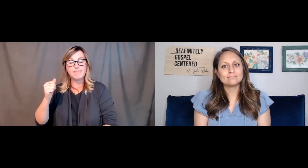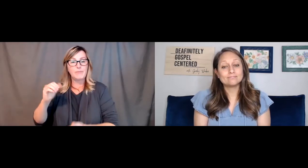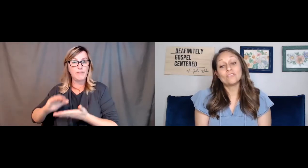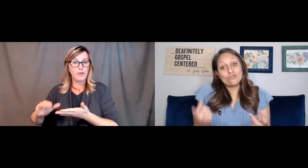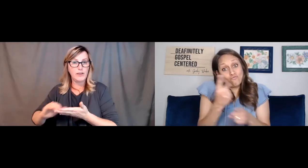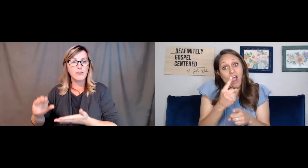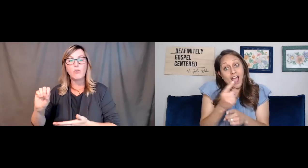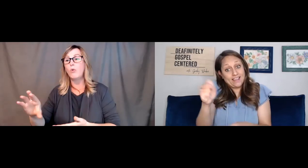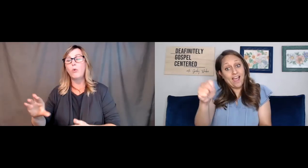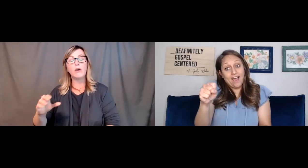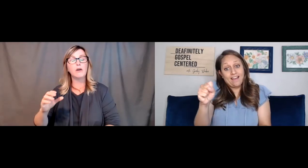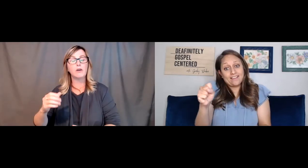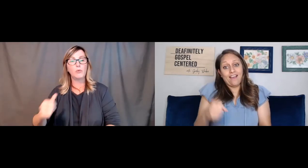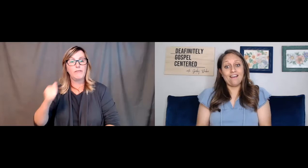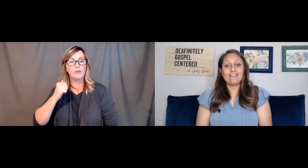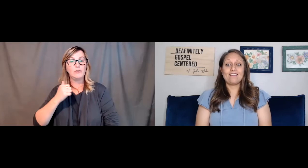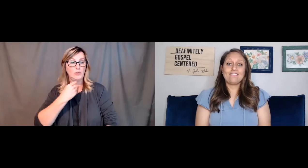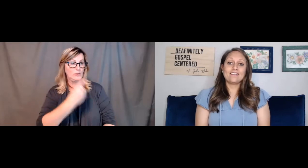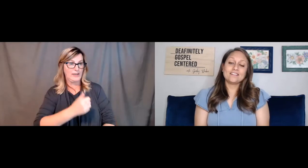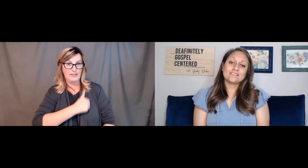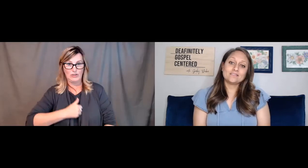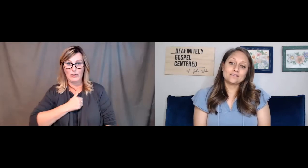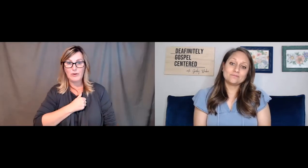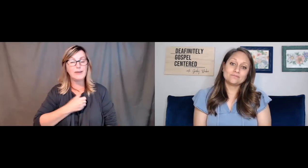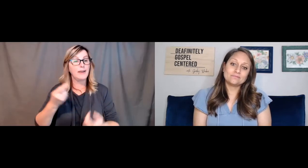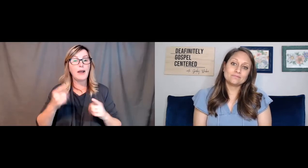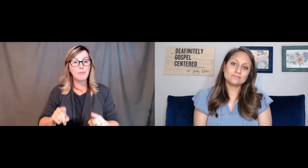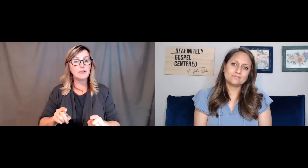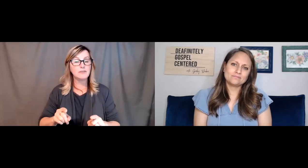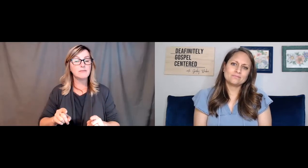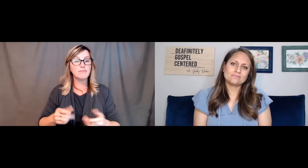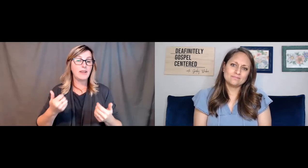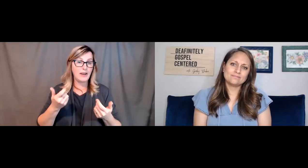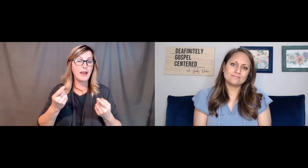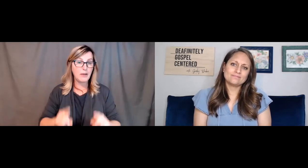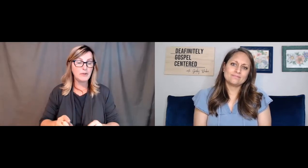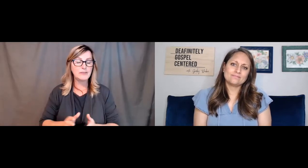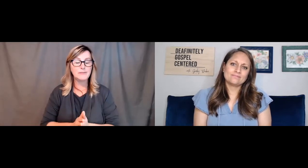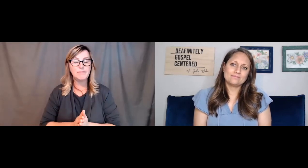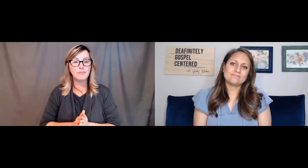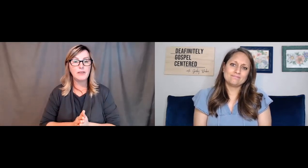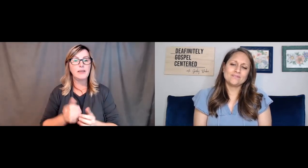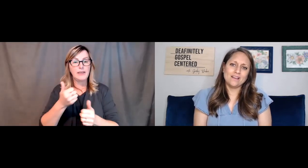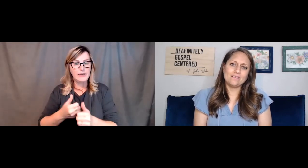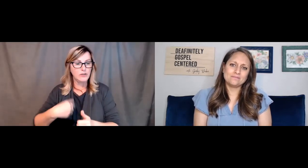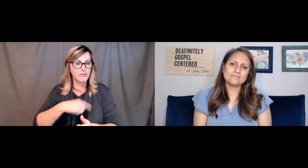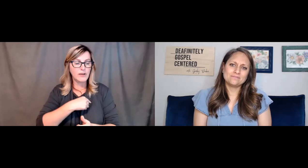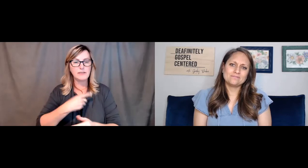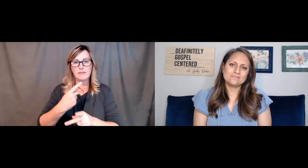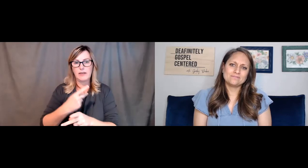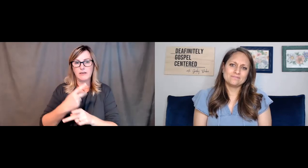the other person may not forgive us, or maybe they don't want to Mm-hmm. apologize.